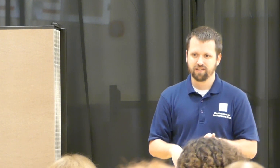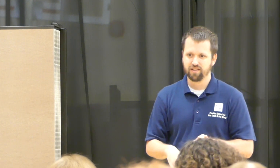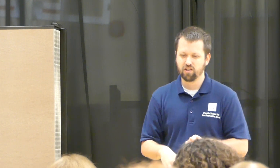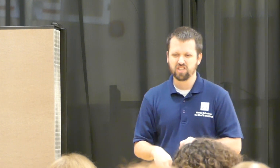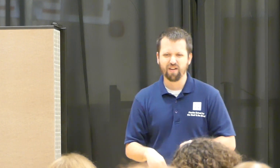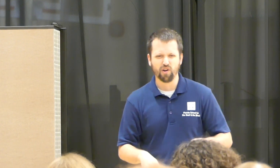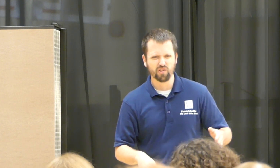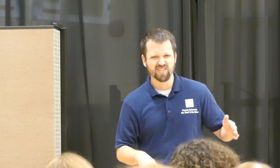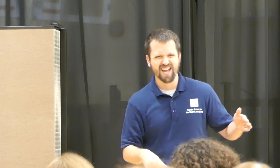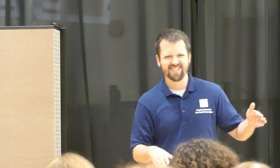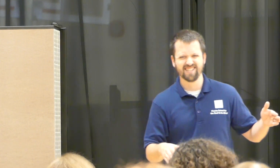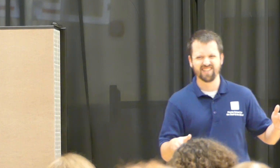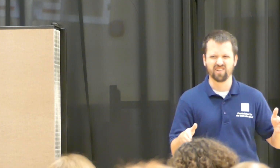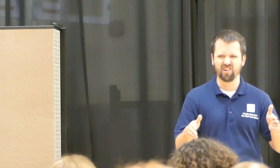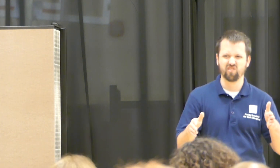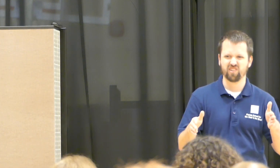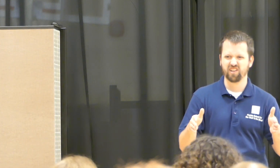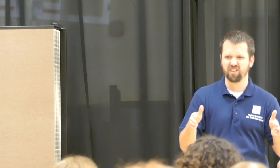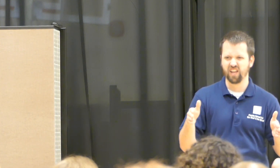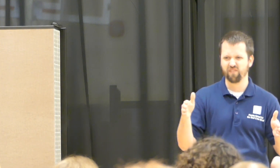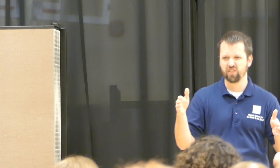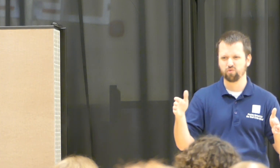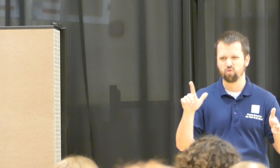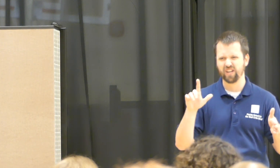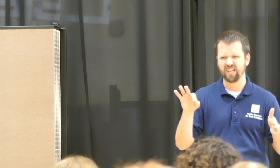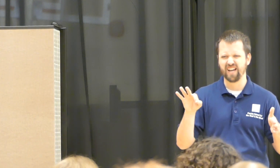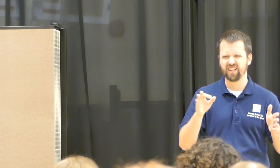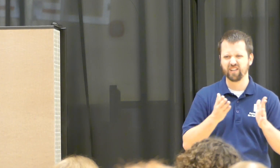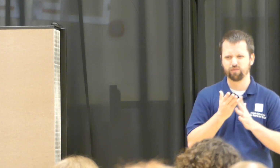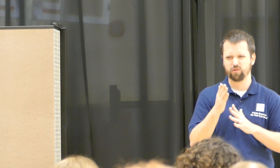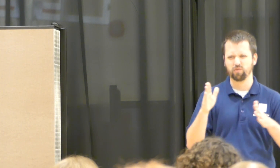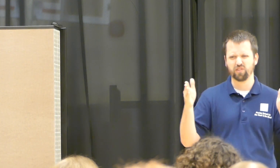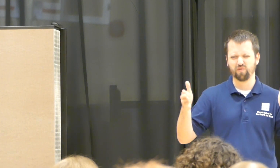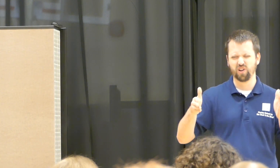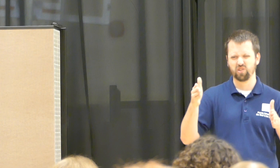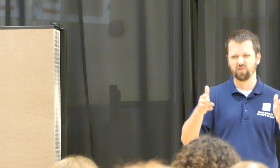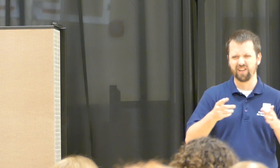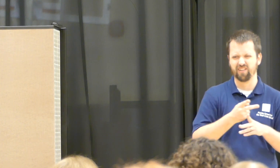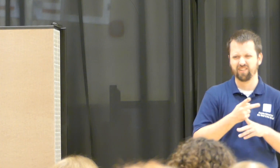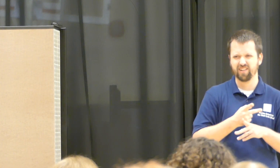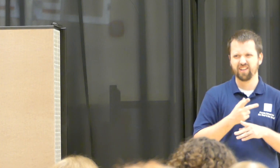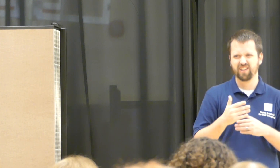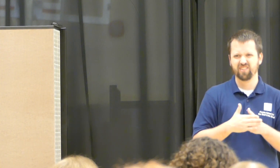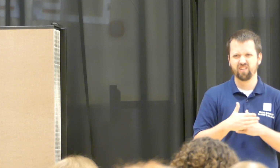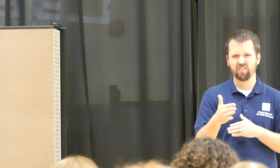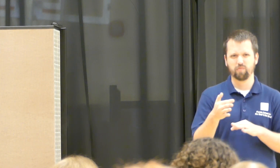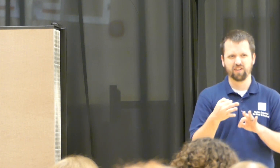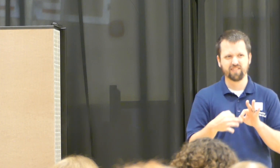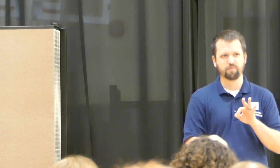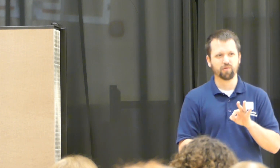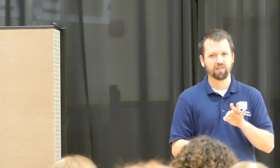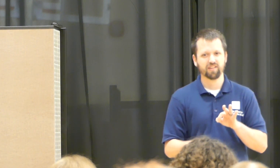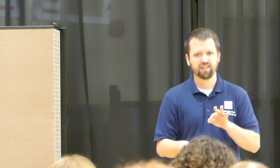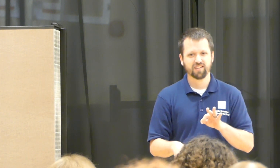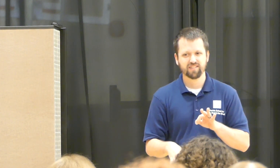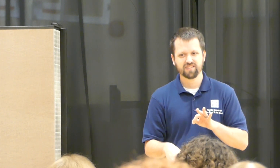You just have all those nasty, 11 through 29, and you figure those out. The rest are pretty simple.